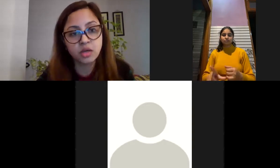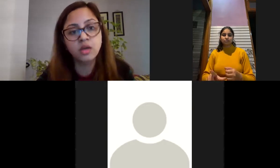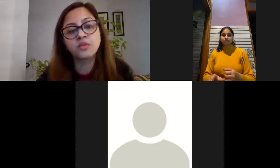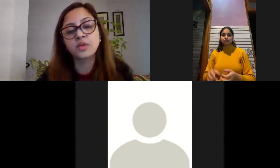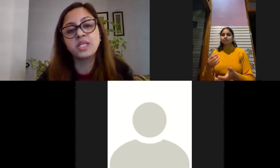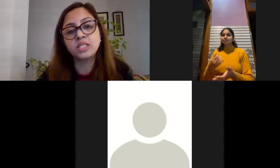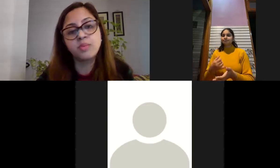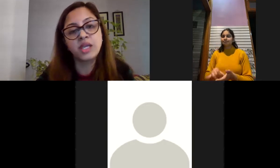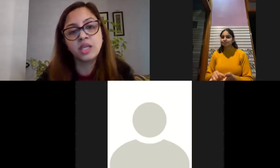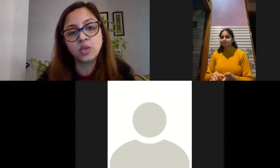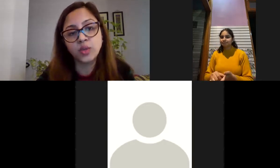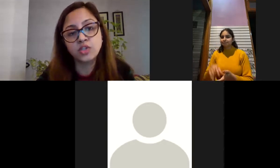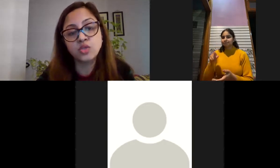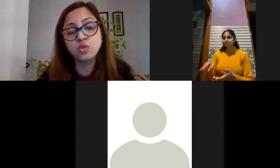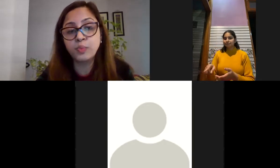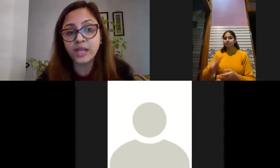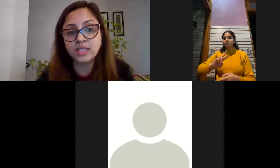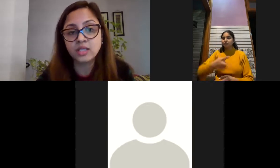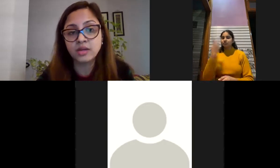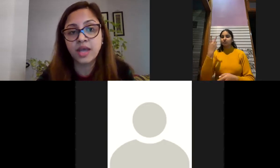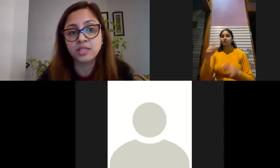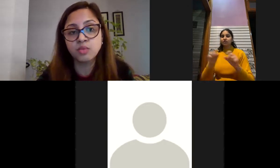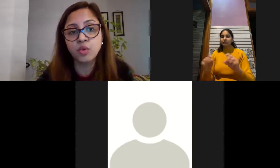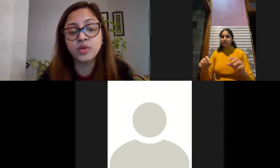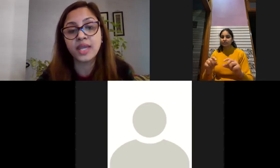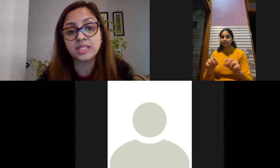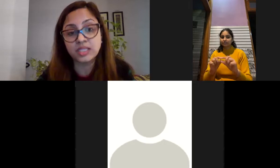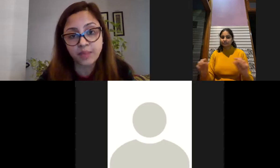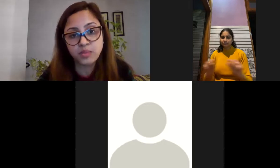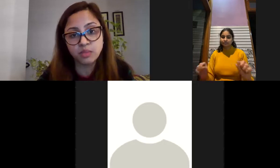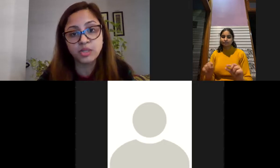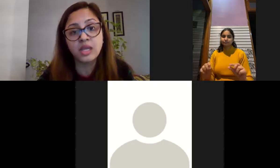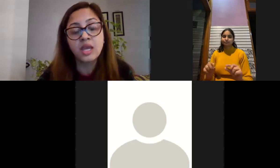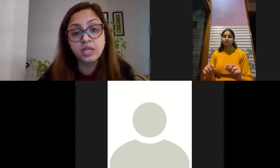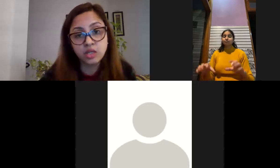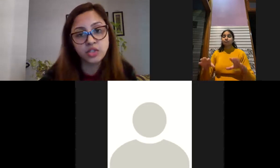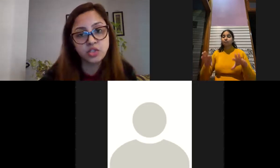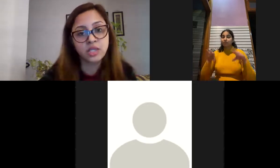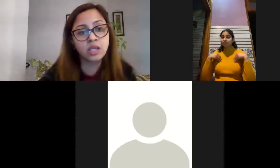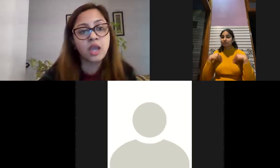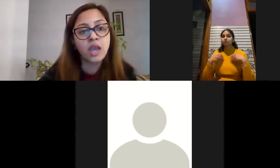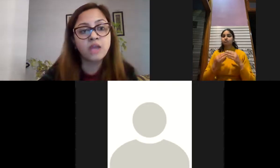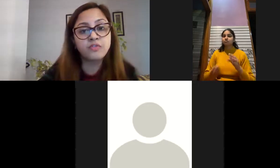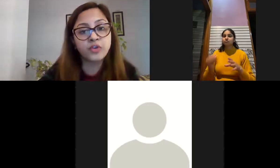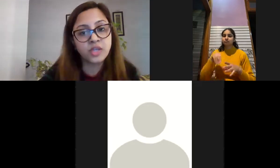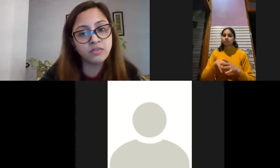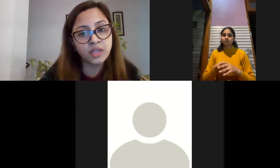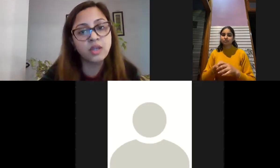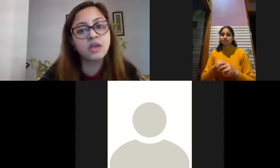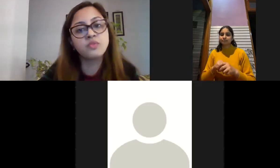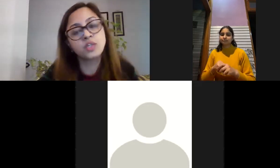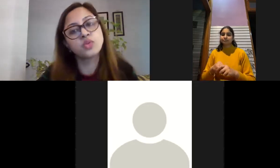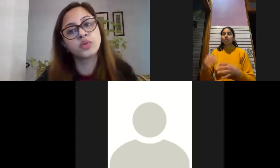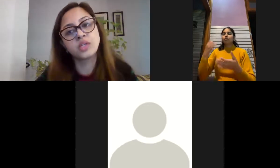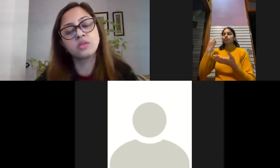removes her from the doubling equation to place her as a more acceptable, nurturing, and